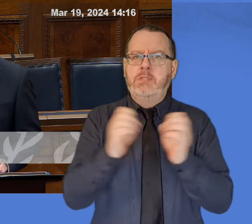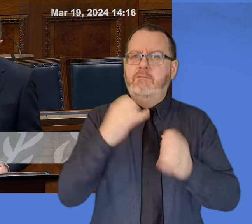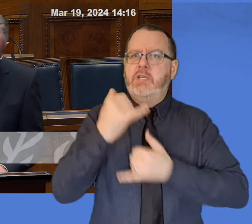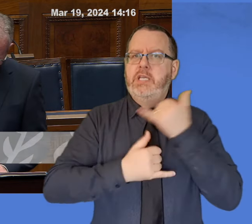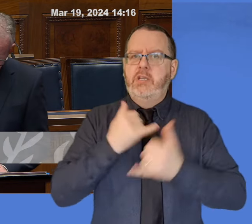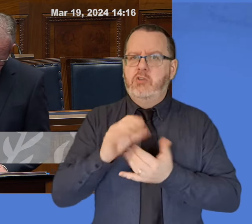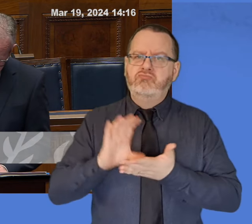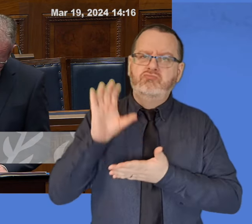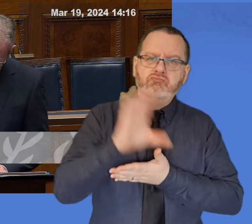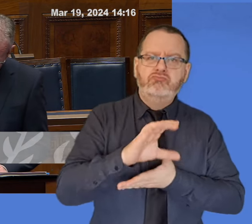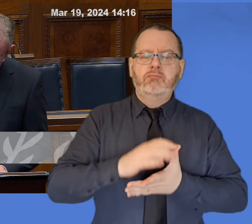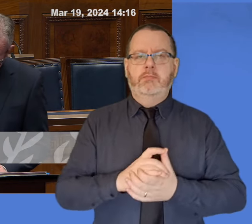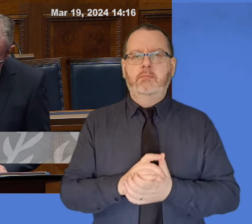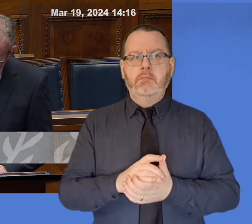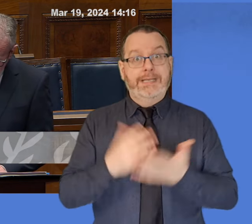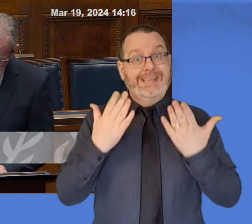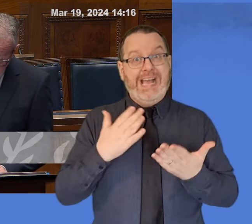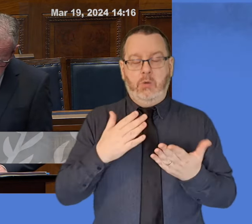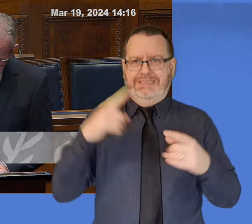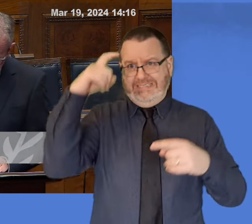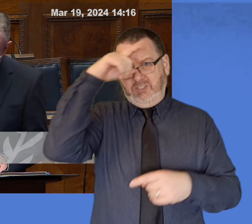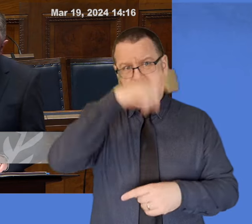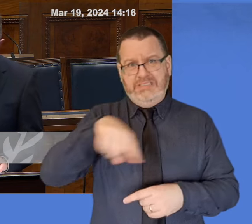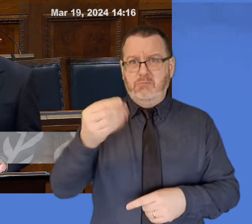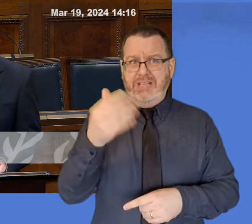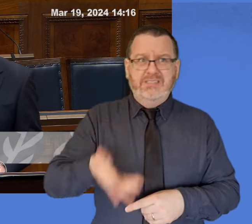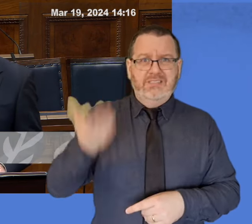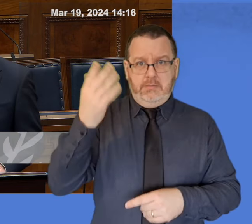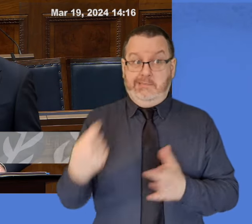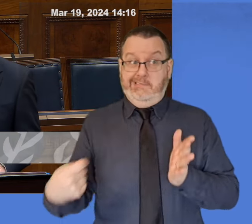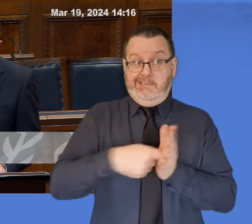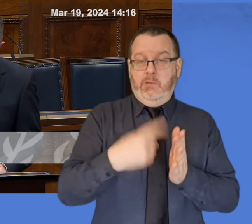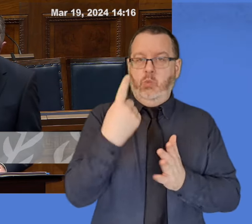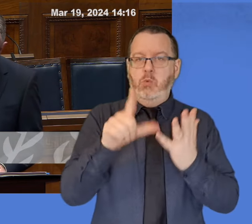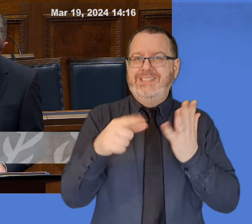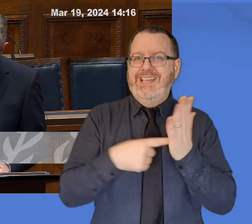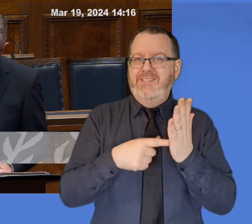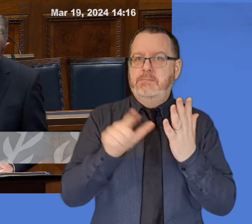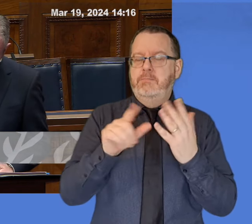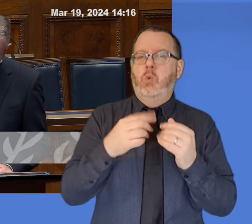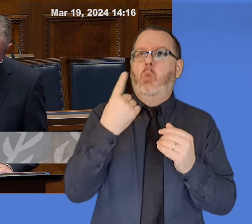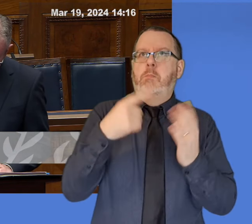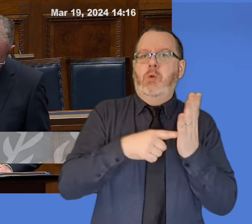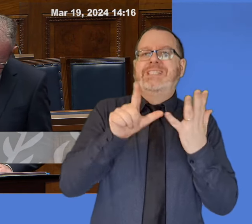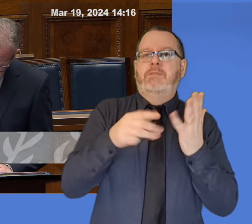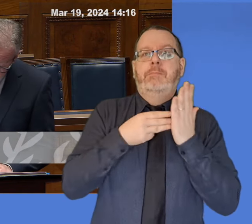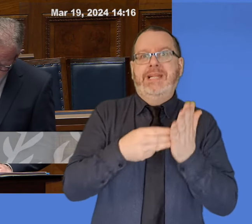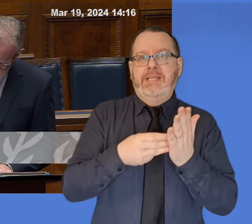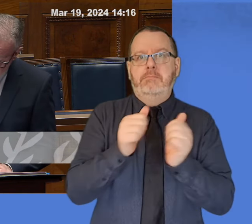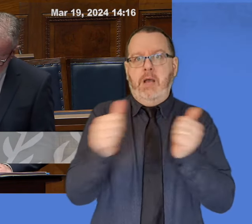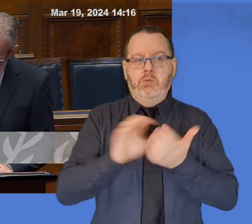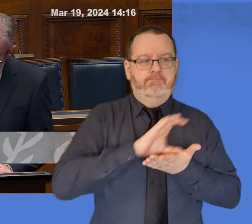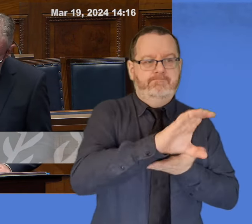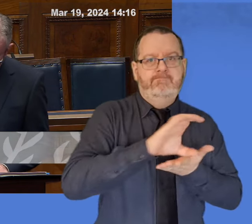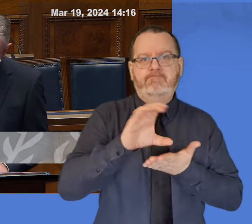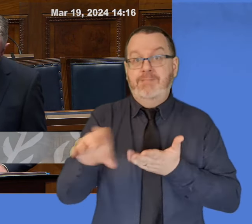year. In recognition of the current difficulties, additional support totaling £1.7 million has been provided to college. I've also asked